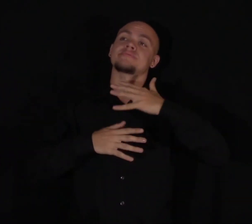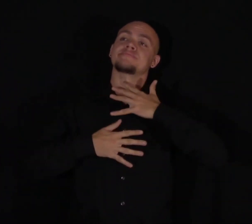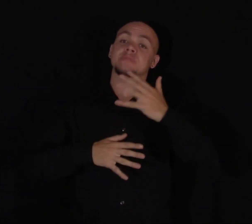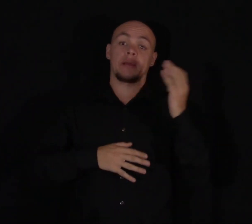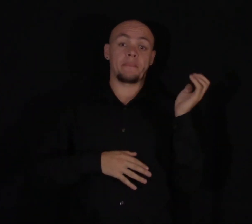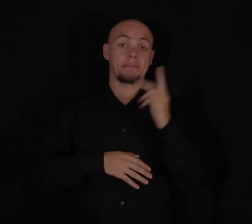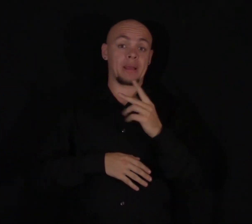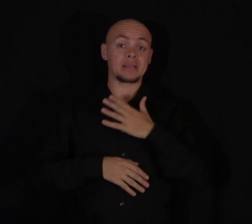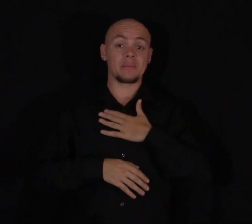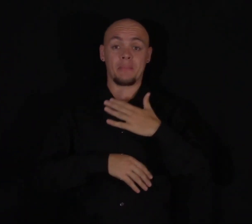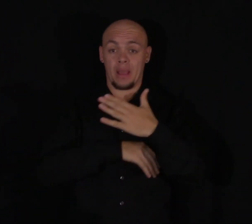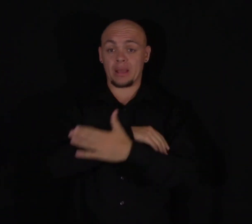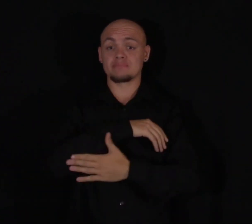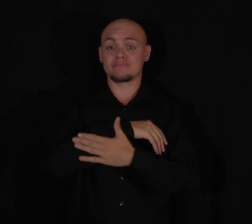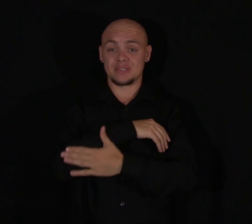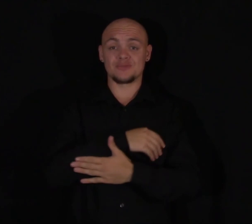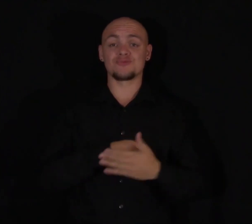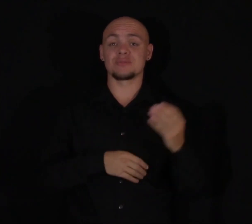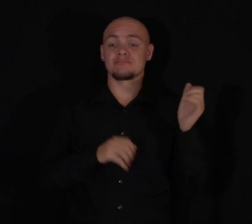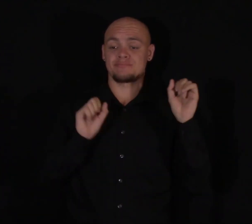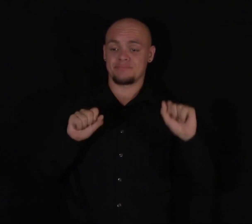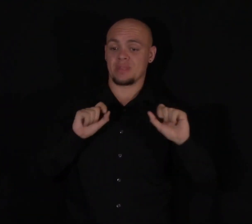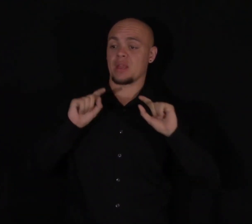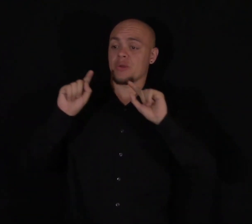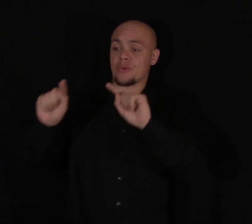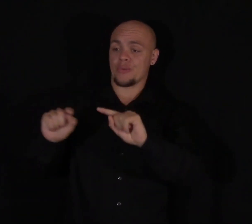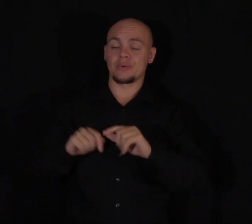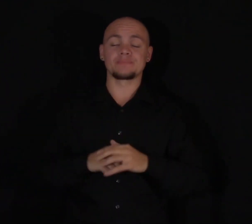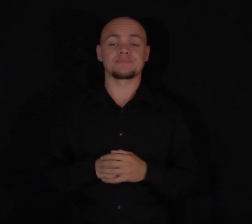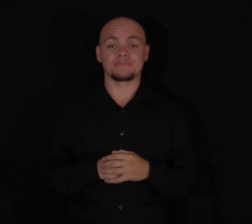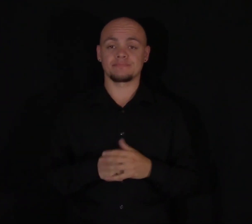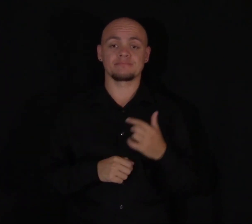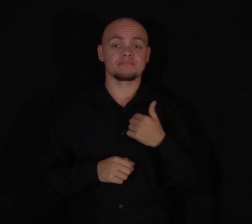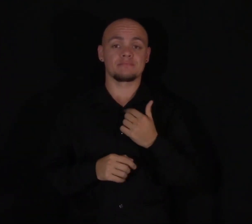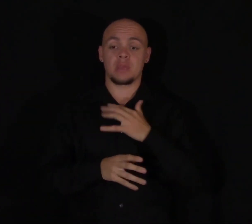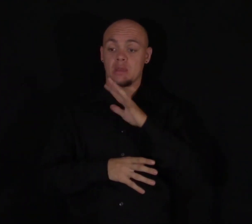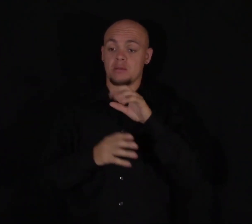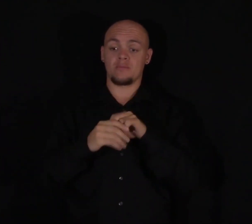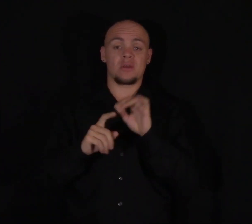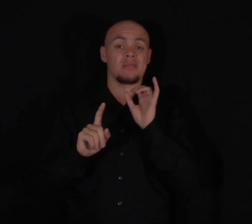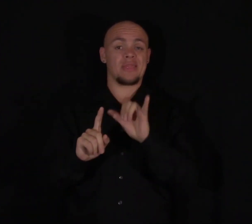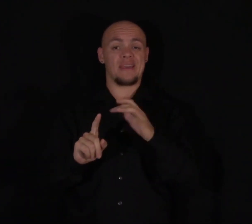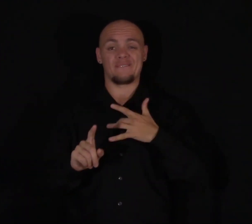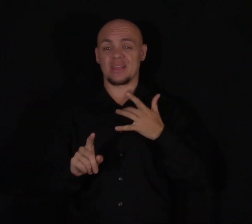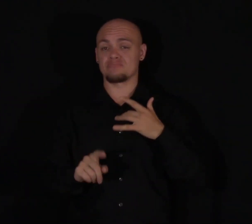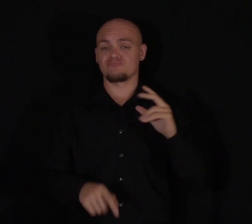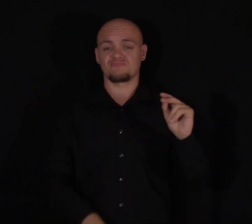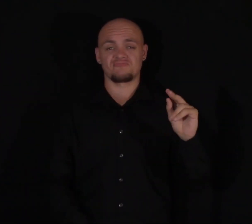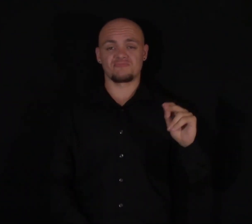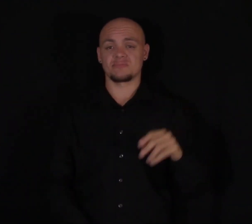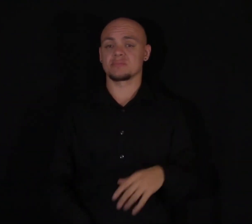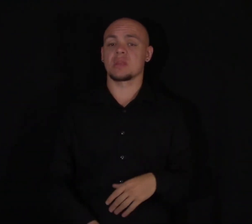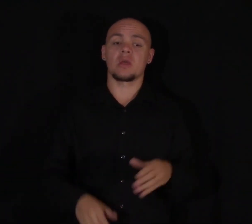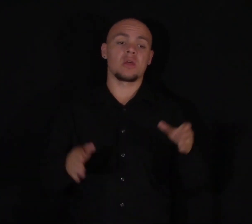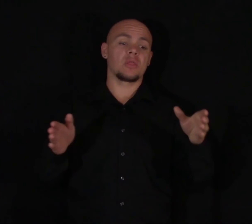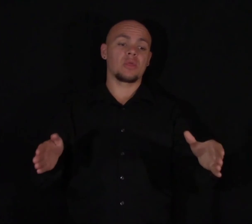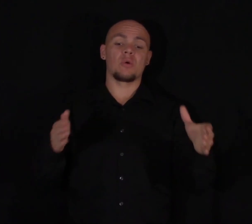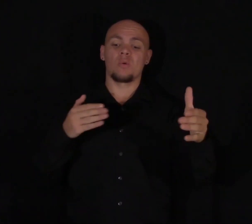native country. I did not participate in these feelings, for to me the walls of a dungeon or a palace